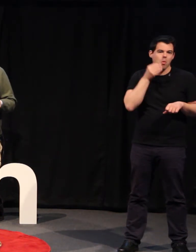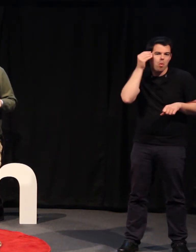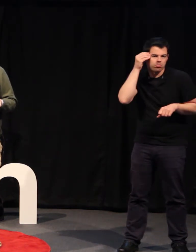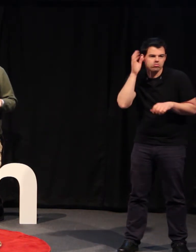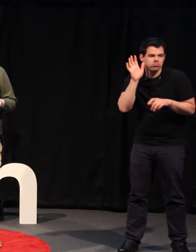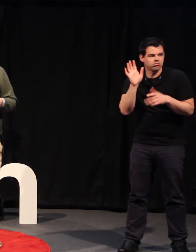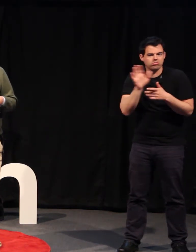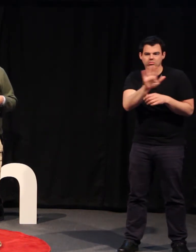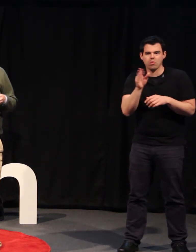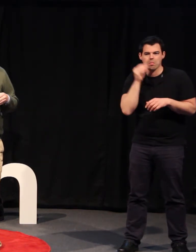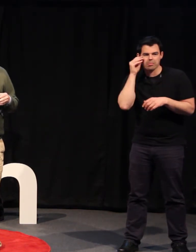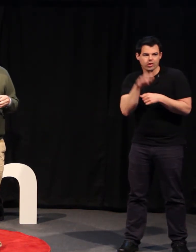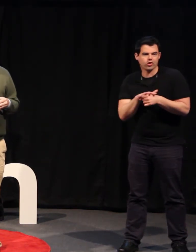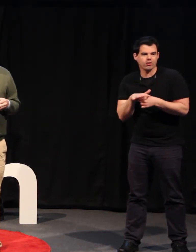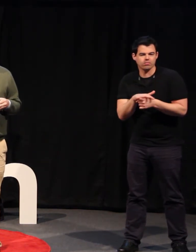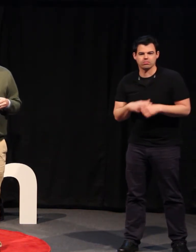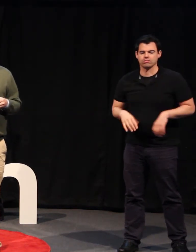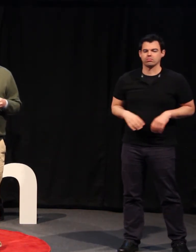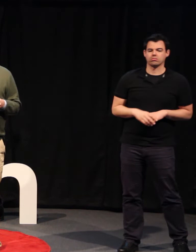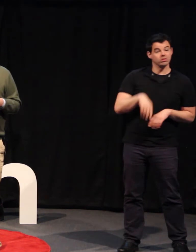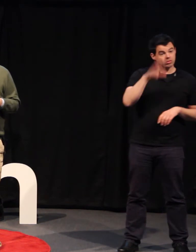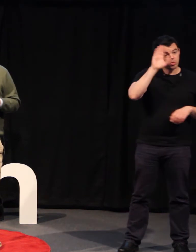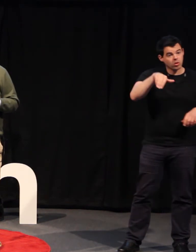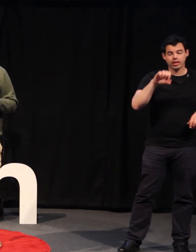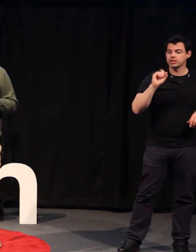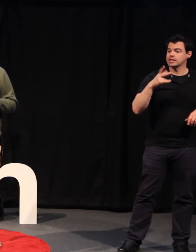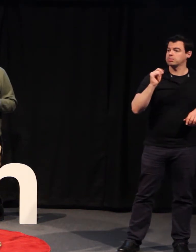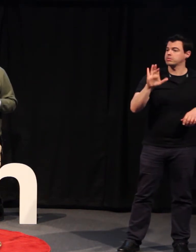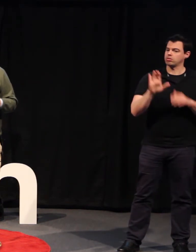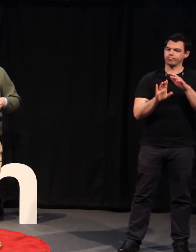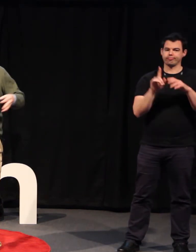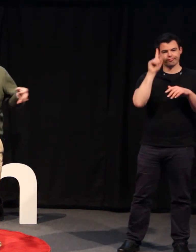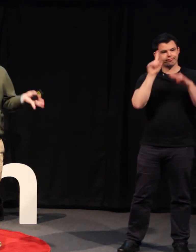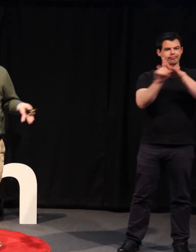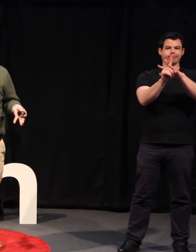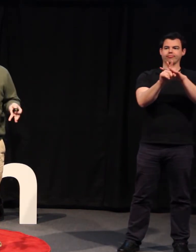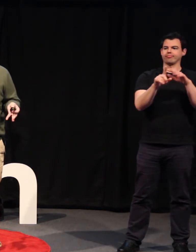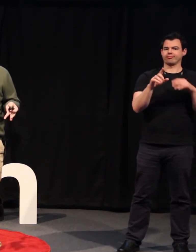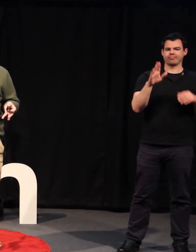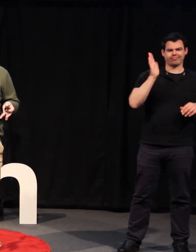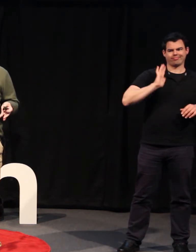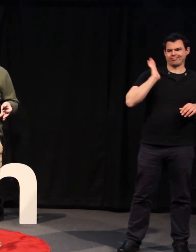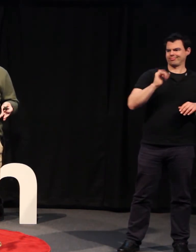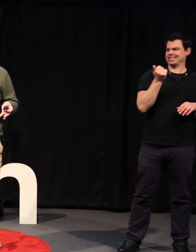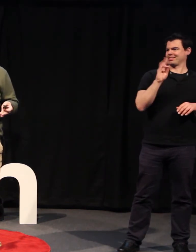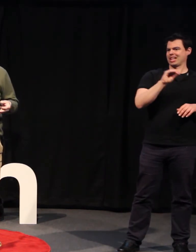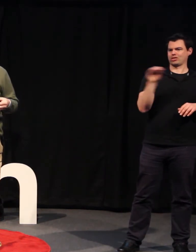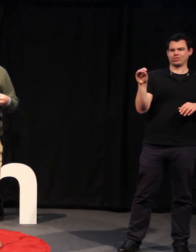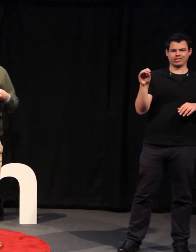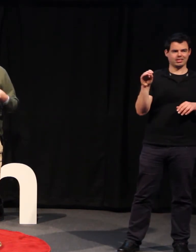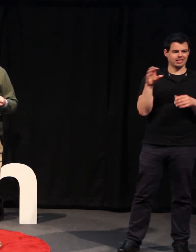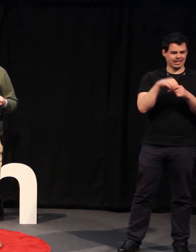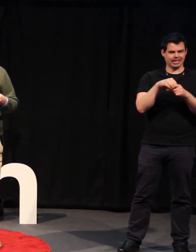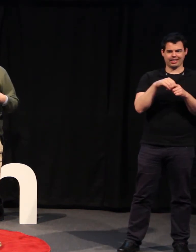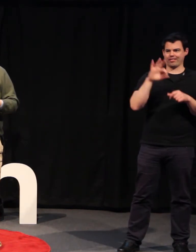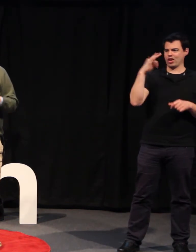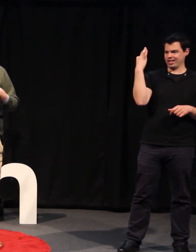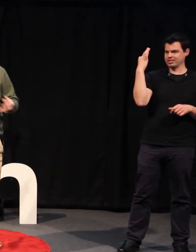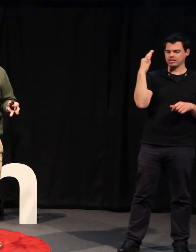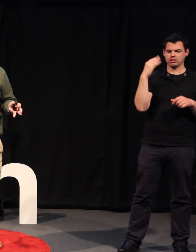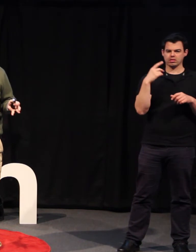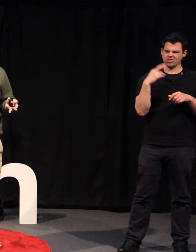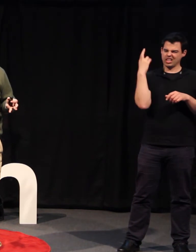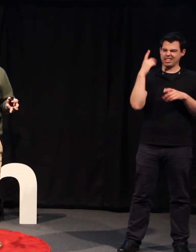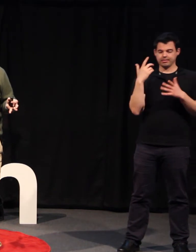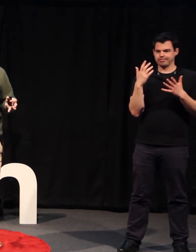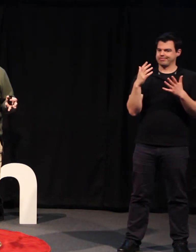invention. In the 1860s in France, and then in the 1880s in the United States, people figure out,